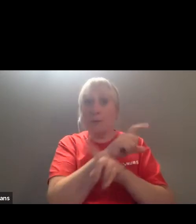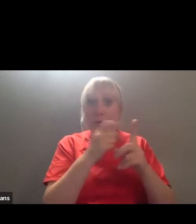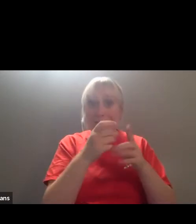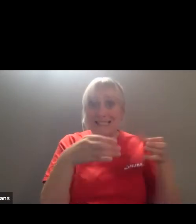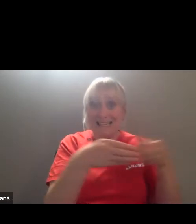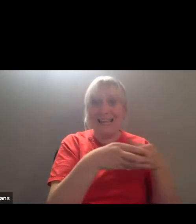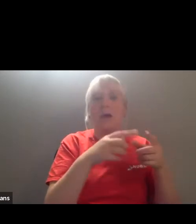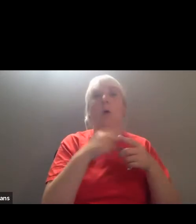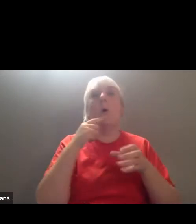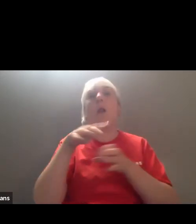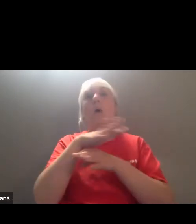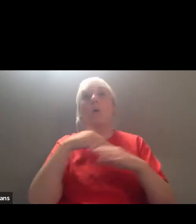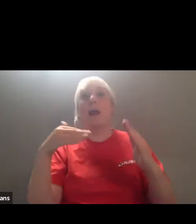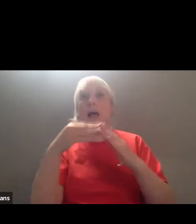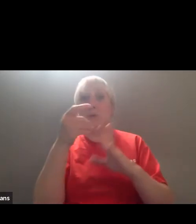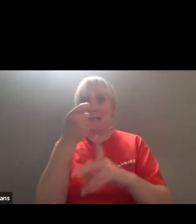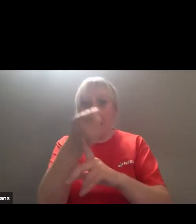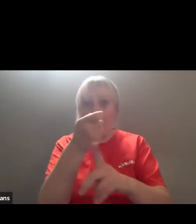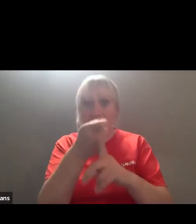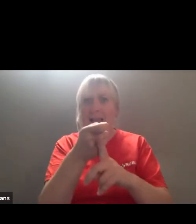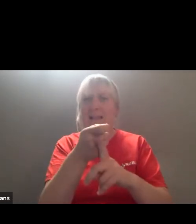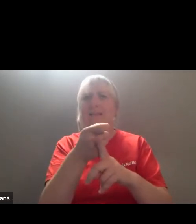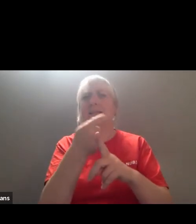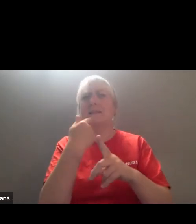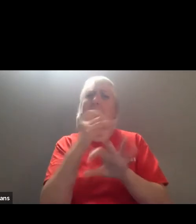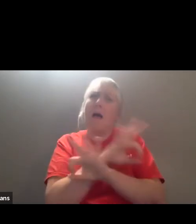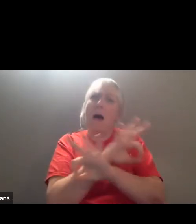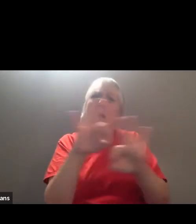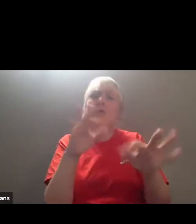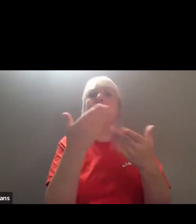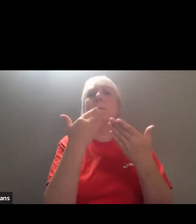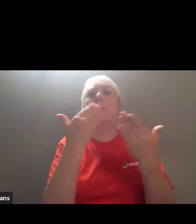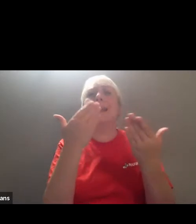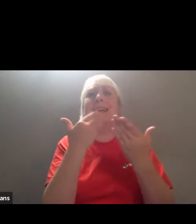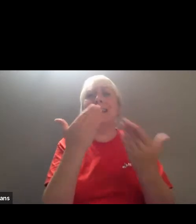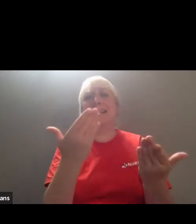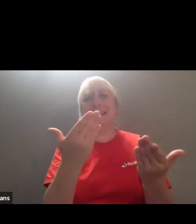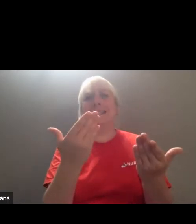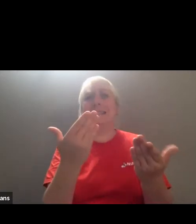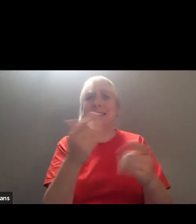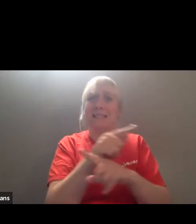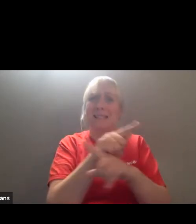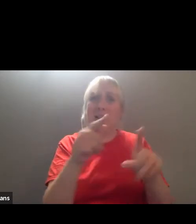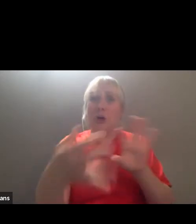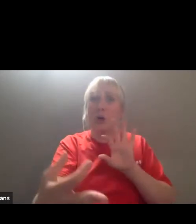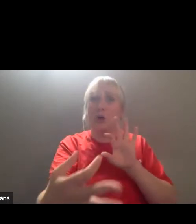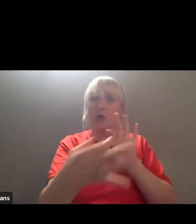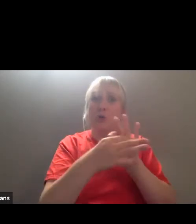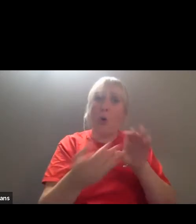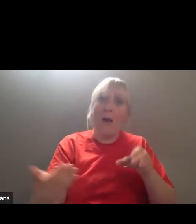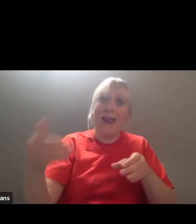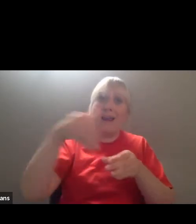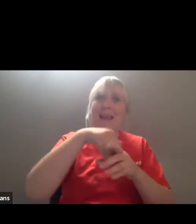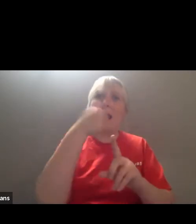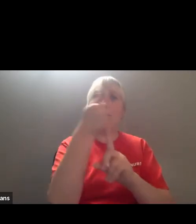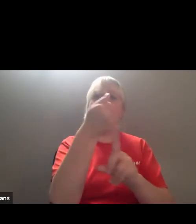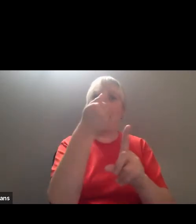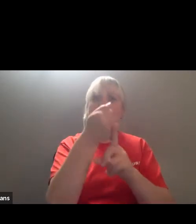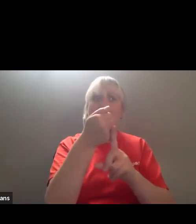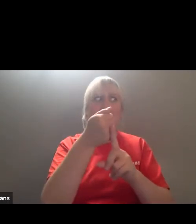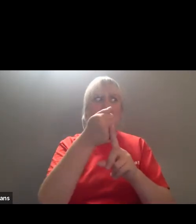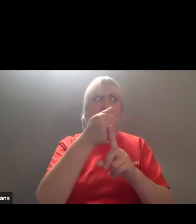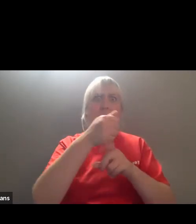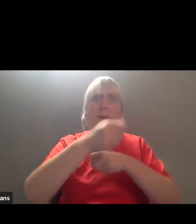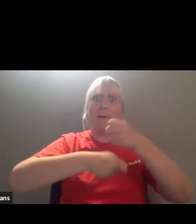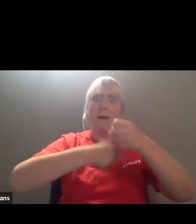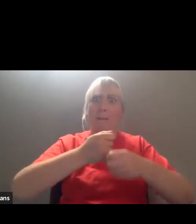campaign, but whatever, I ask you, I urge you, I implore you, join a campaign, let's get active and